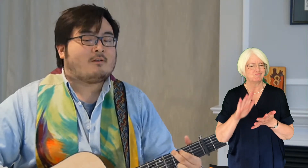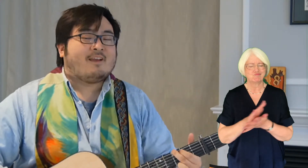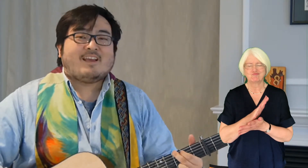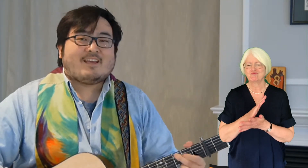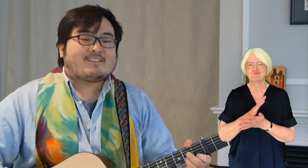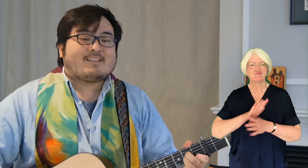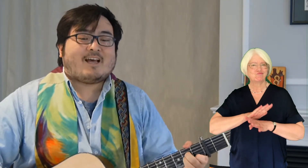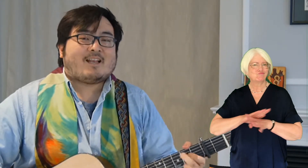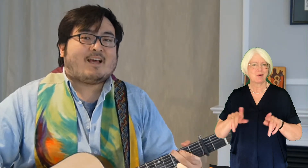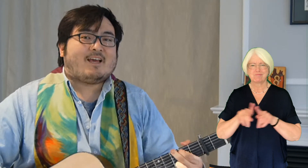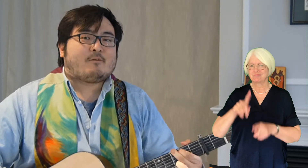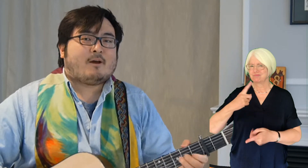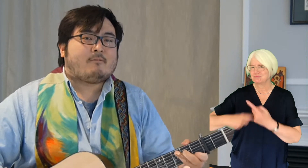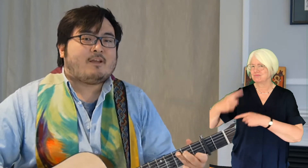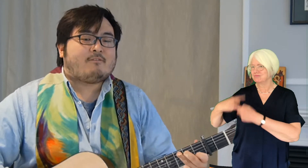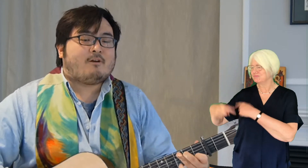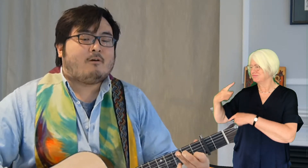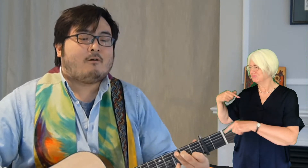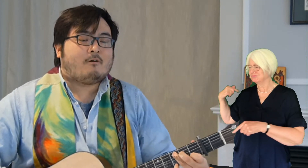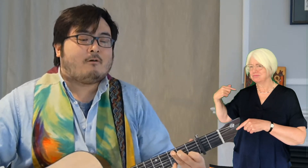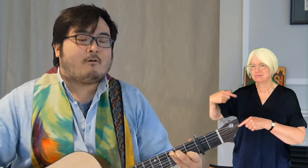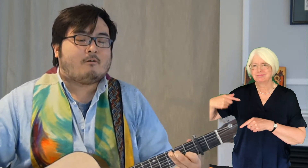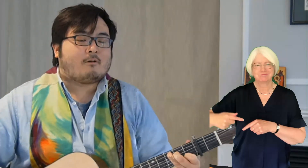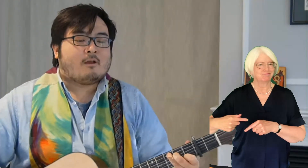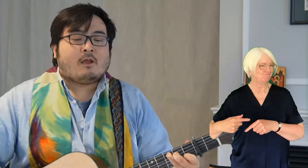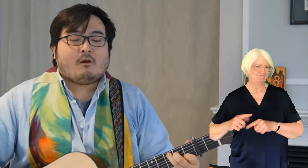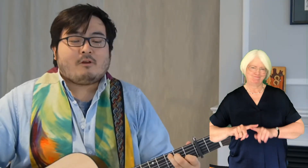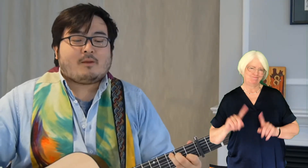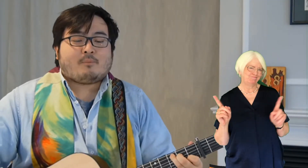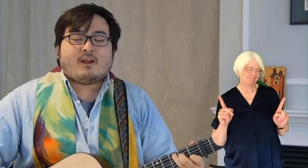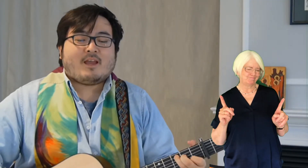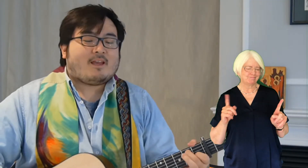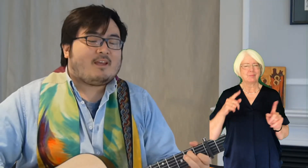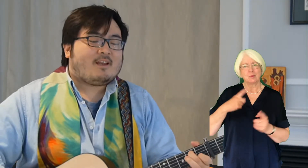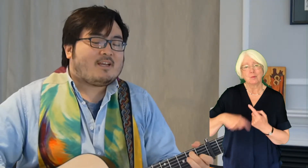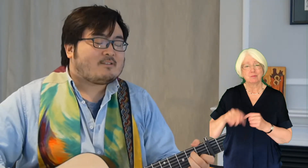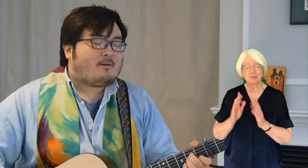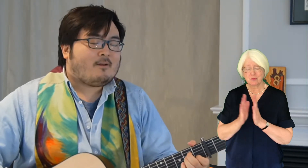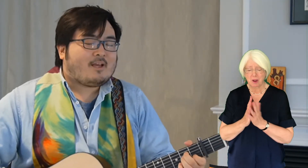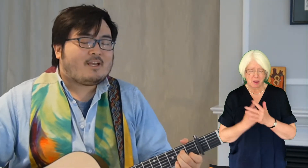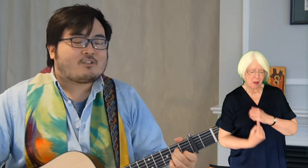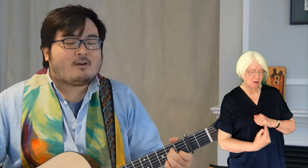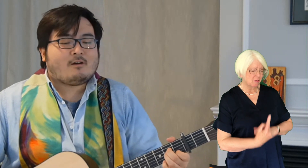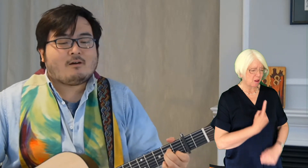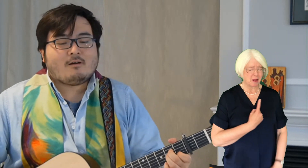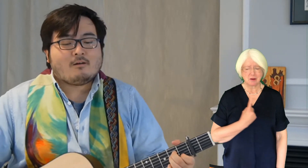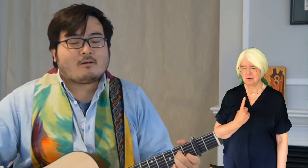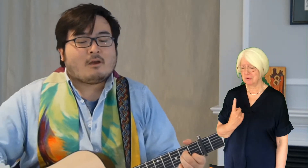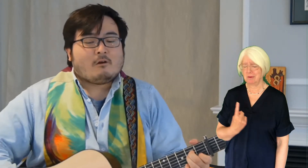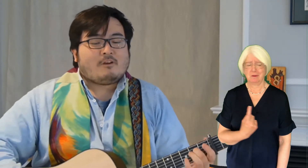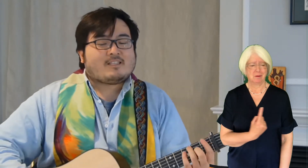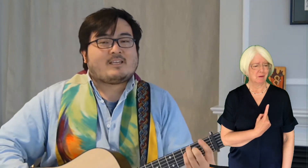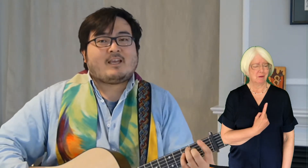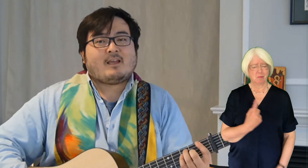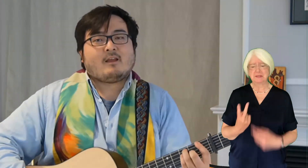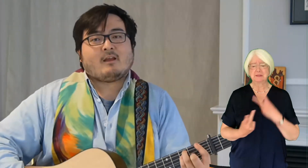celebration is not like one we've known. We pray in isolation,